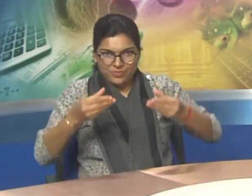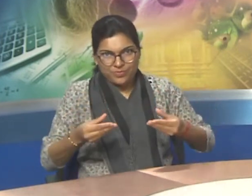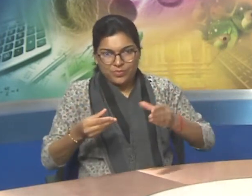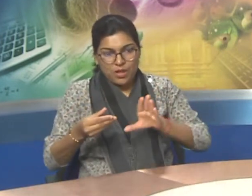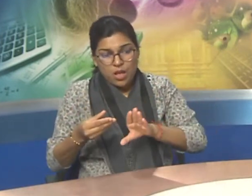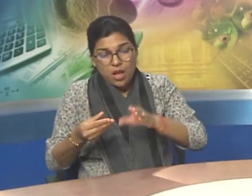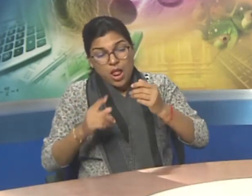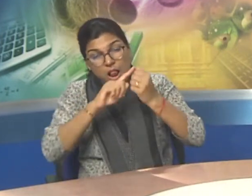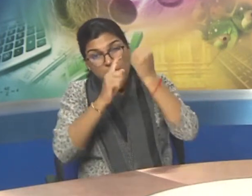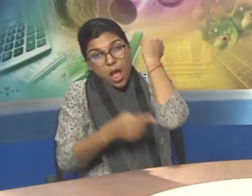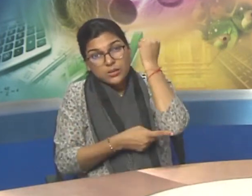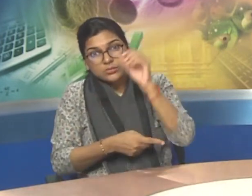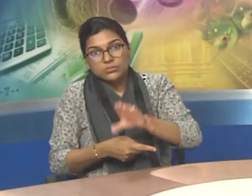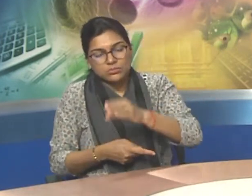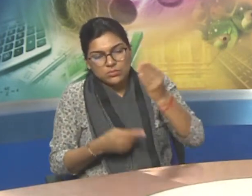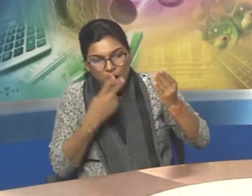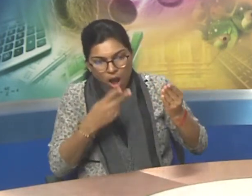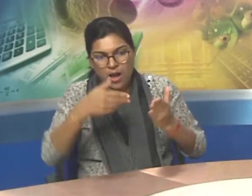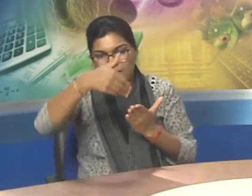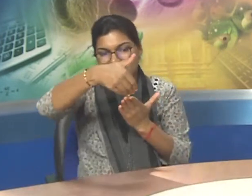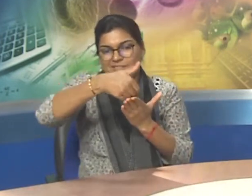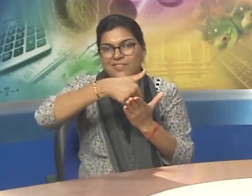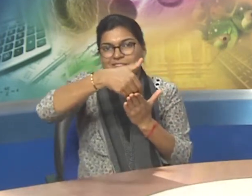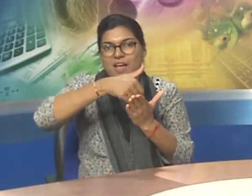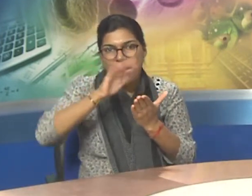library books. If you have used the library,